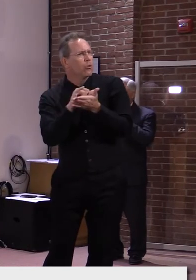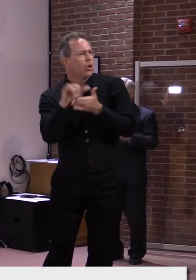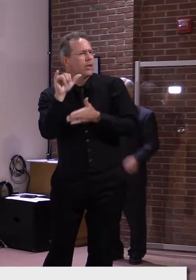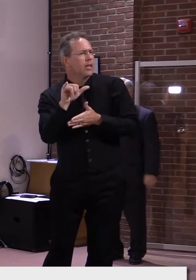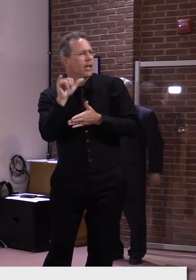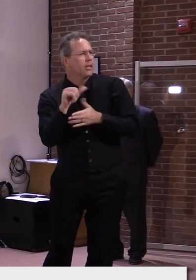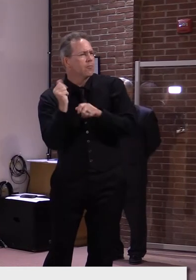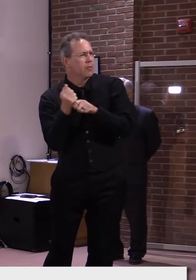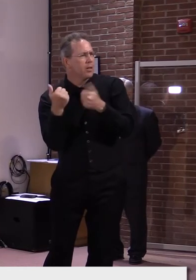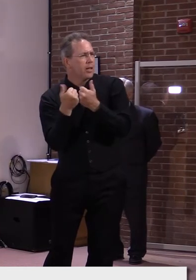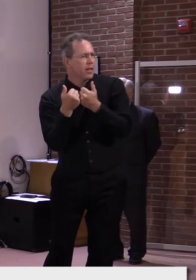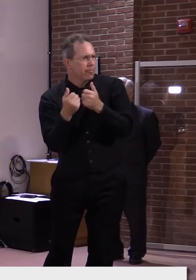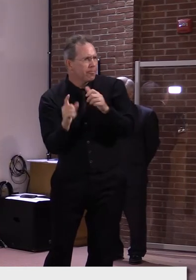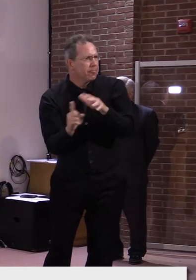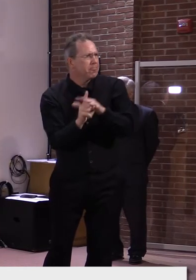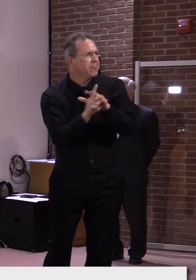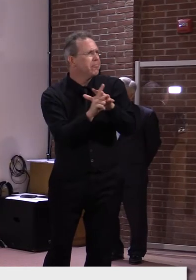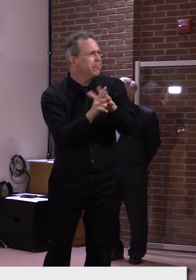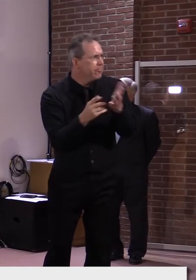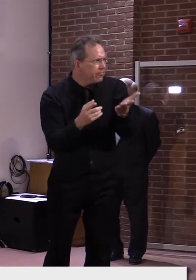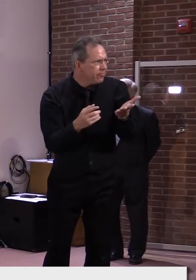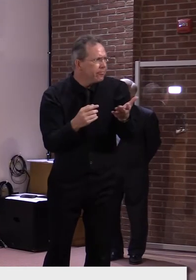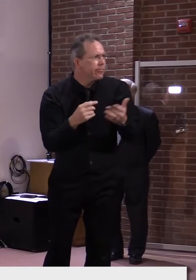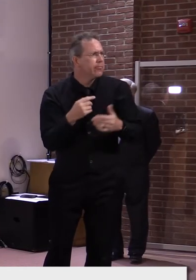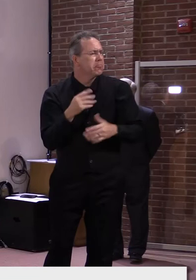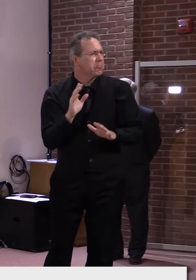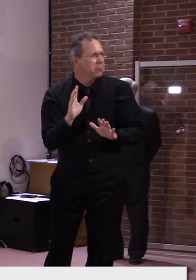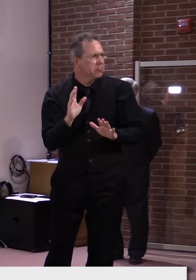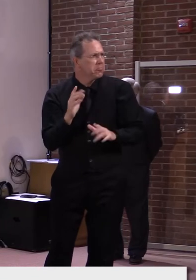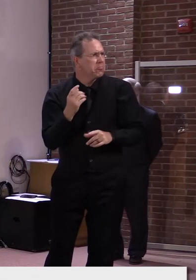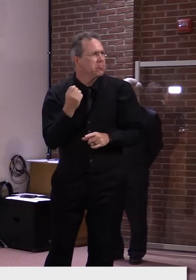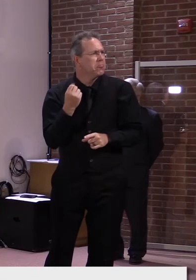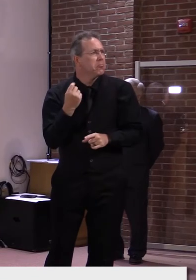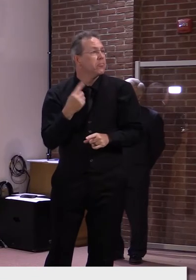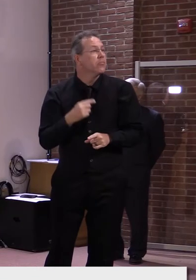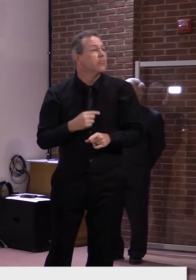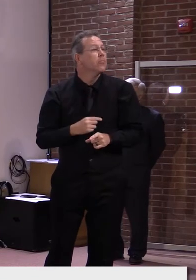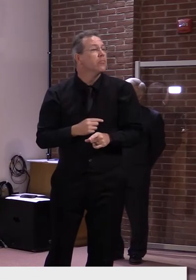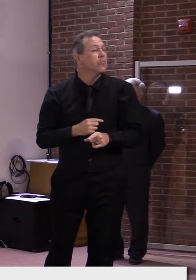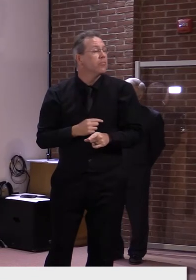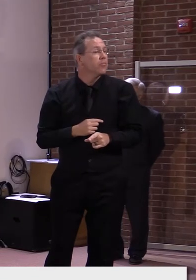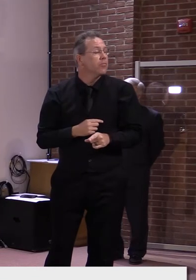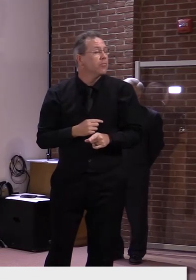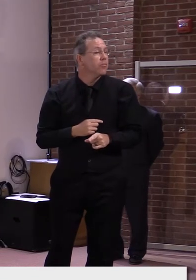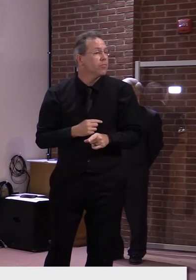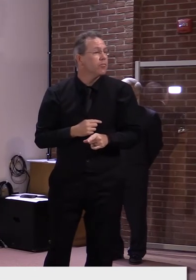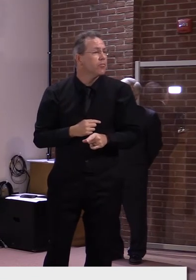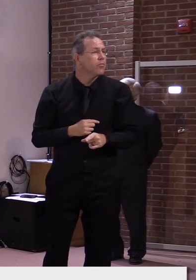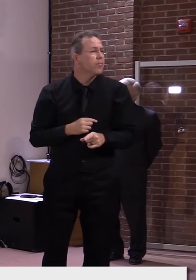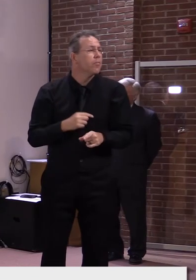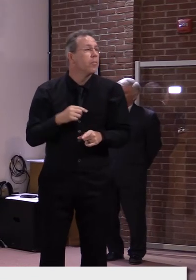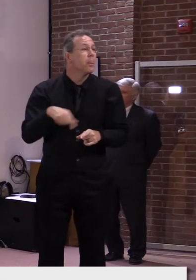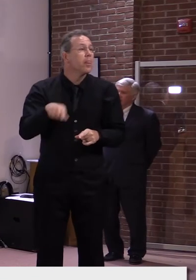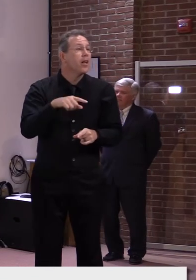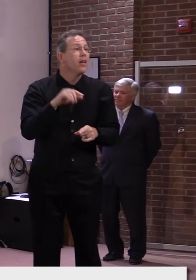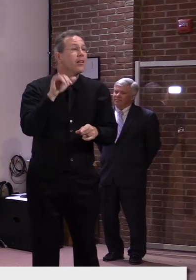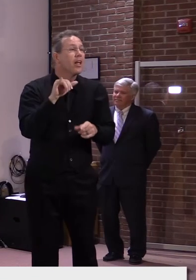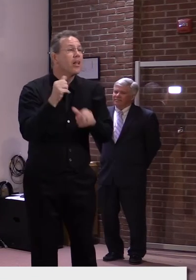the Johnson & Johnson COVID-19 vaccine. The good news is that they're mostly asymptomatic, and it didn't happen to the Red